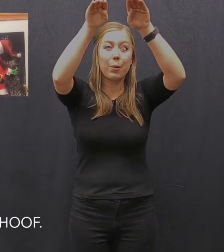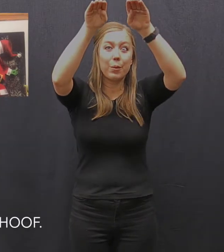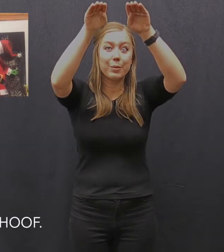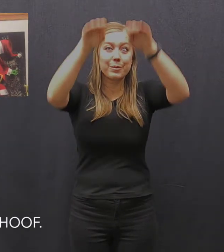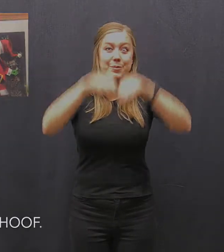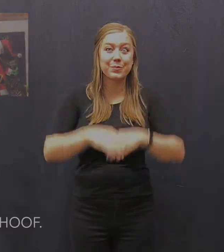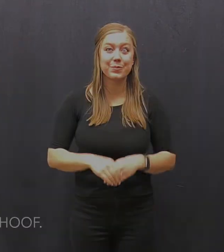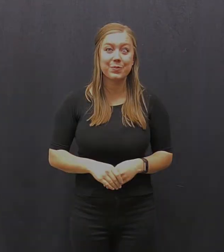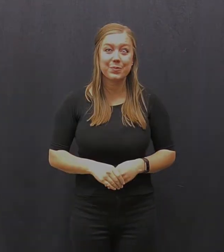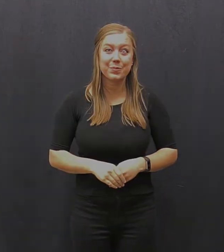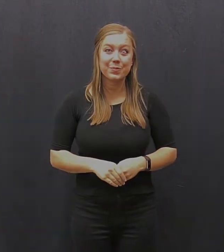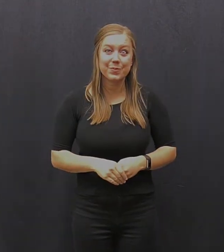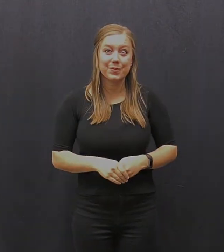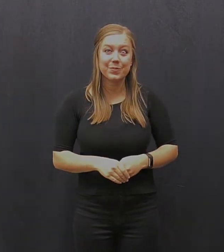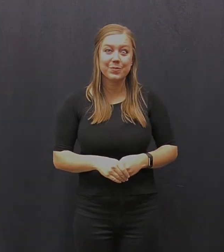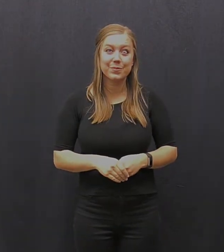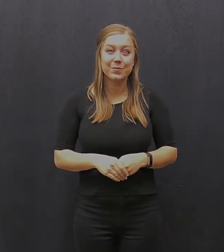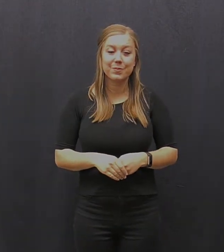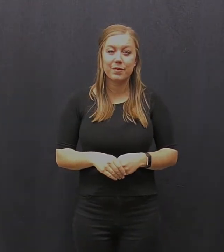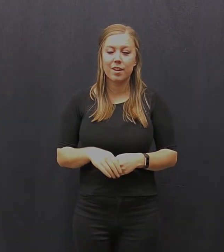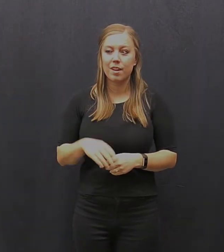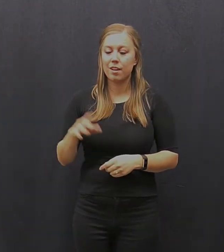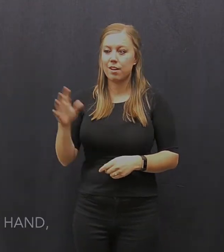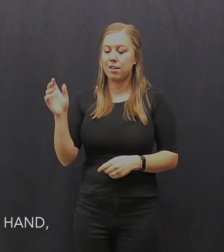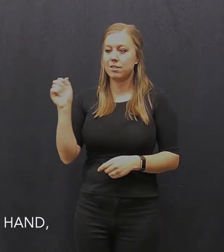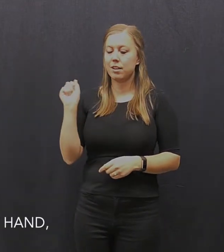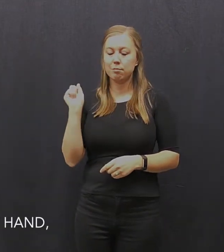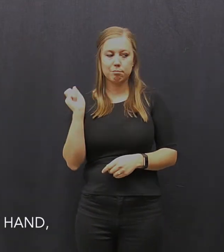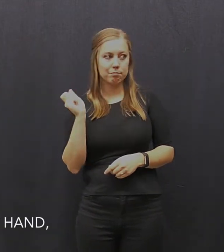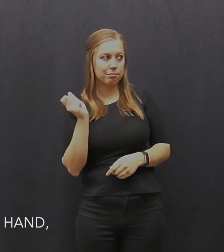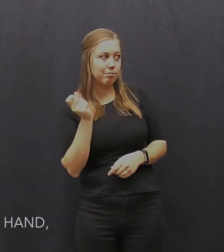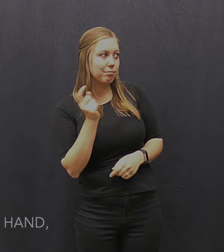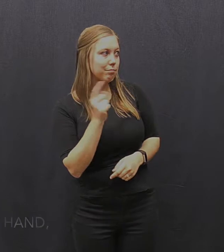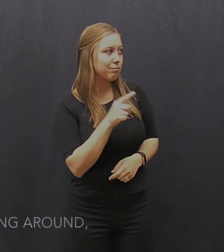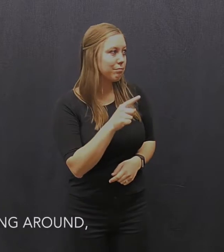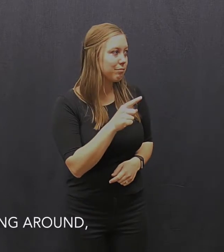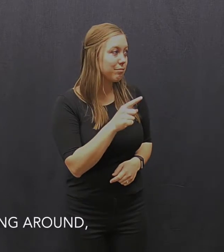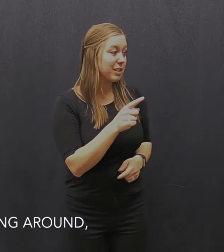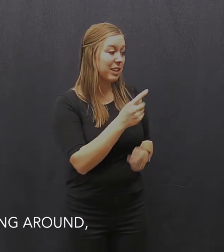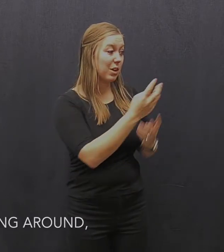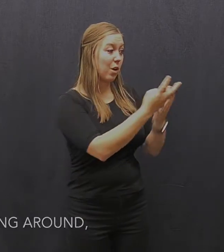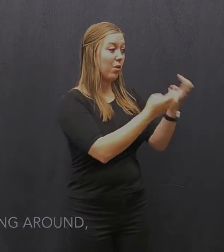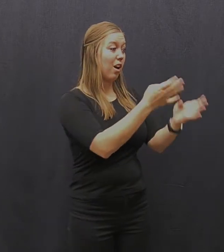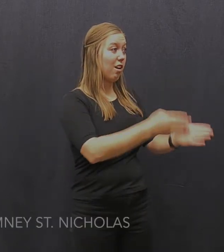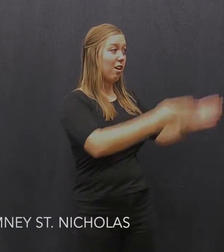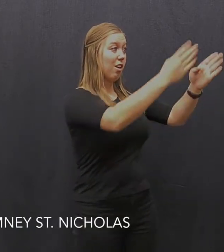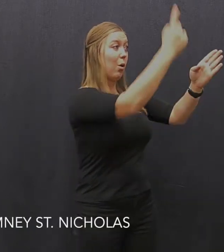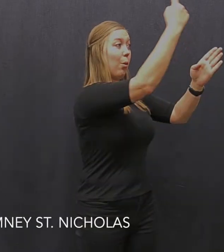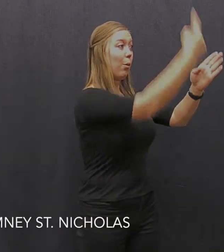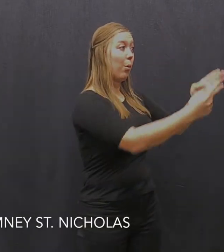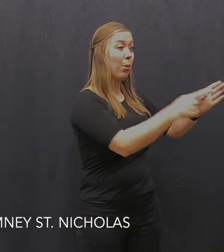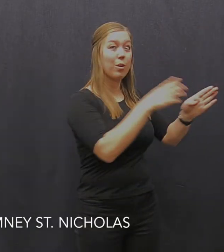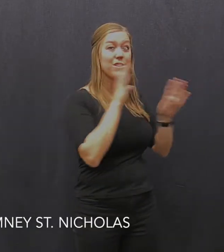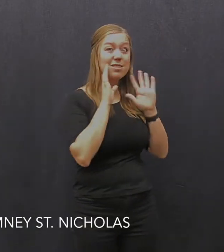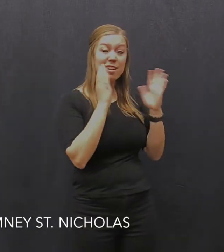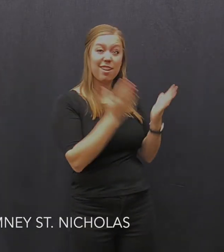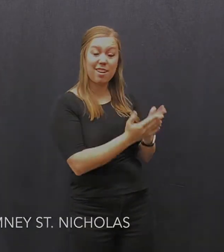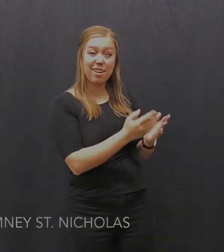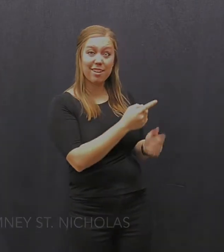hoof. As I drew in my hand and was turning around, down the chimney St. Nicholas came with a bound. He